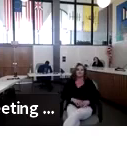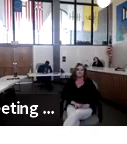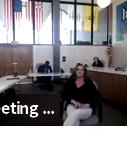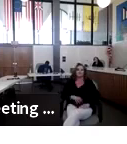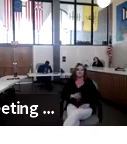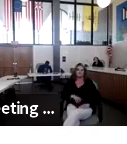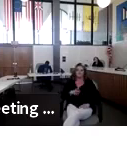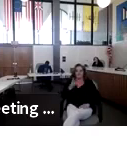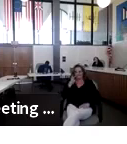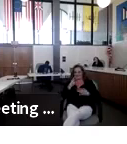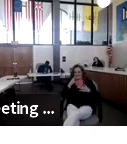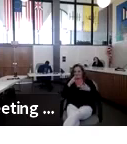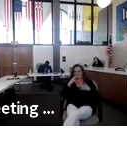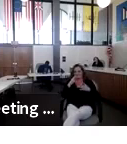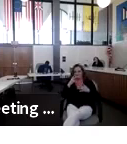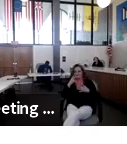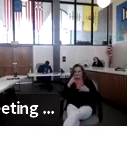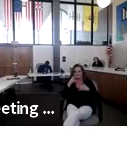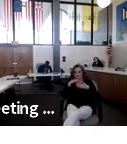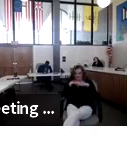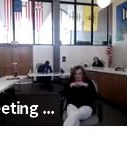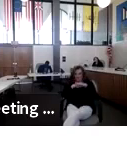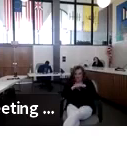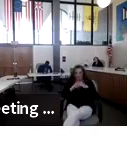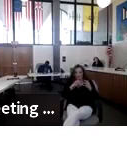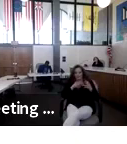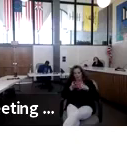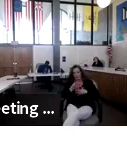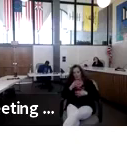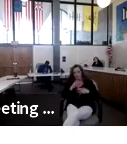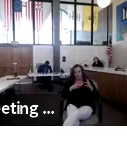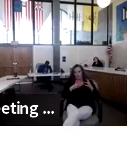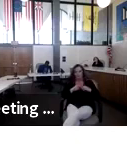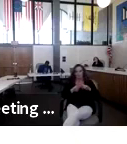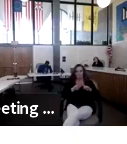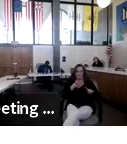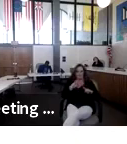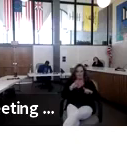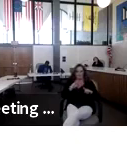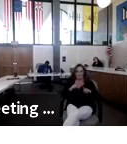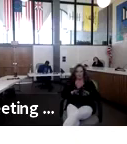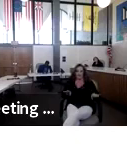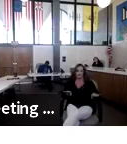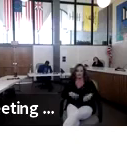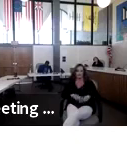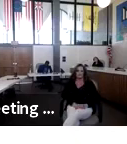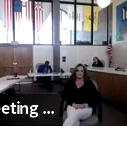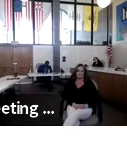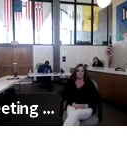activity in the building from most of the perspectives from the ground.